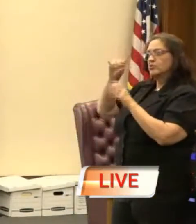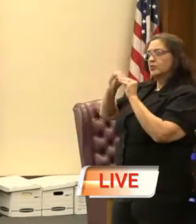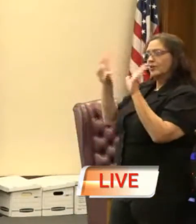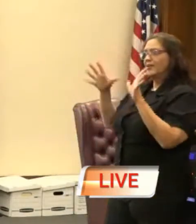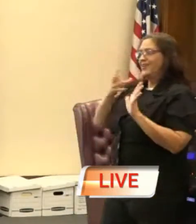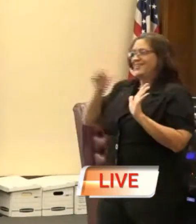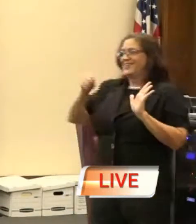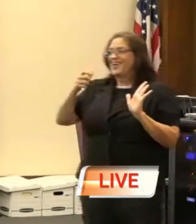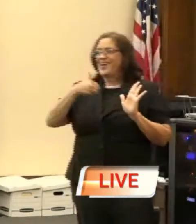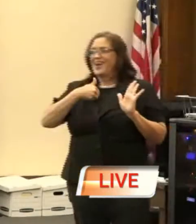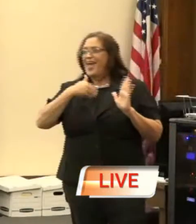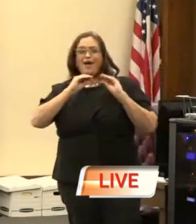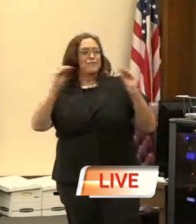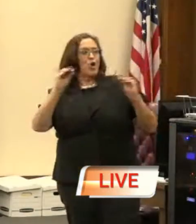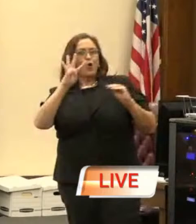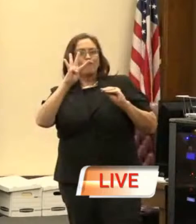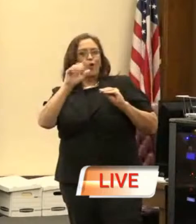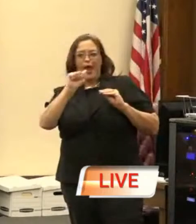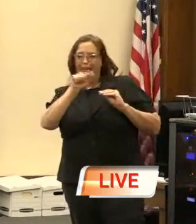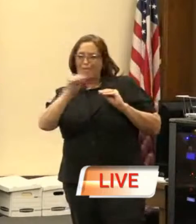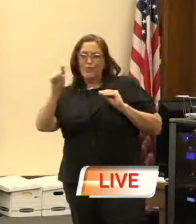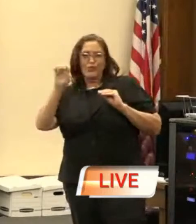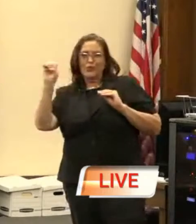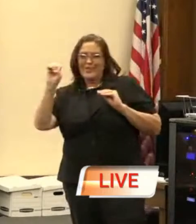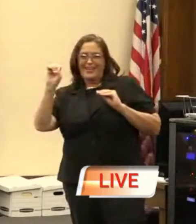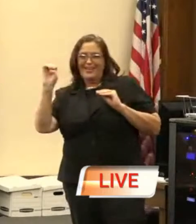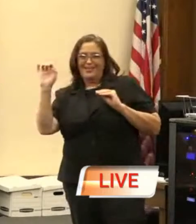4A through E.